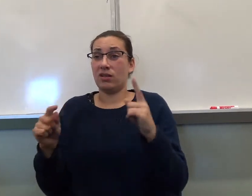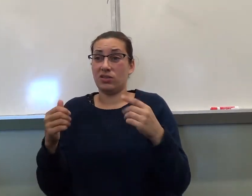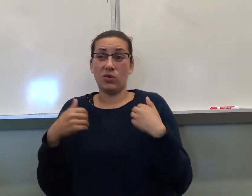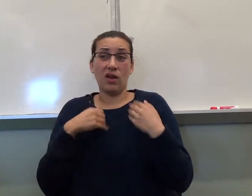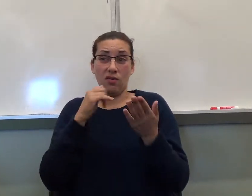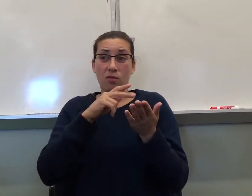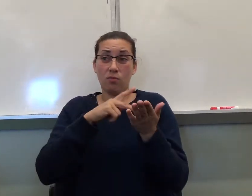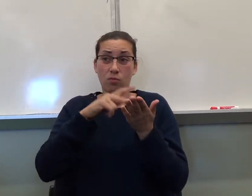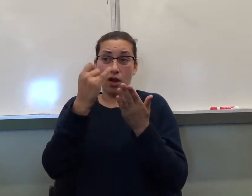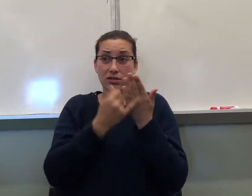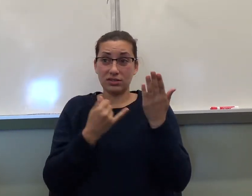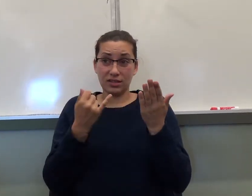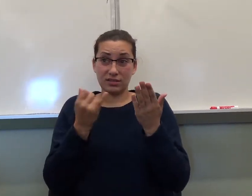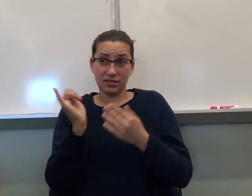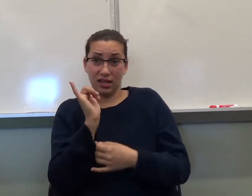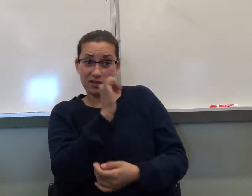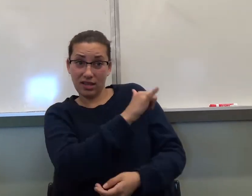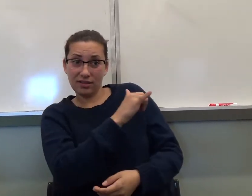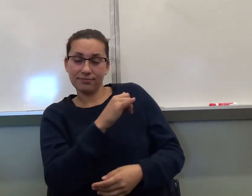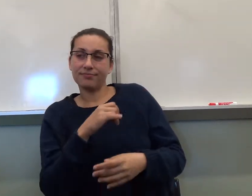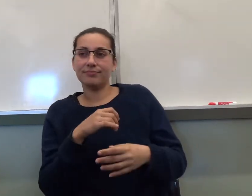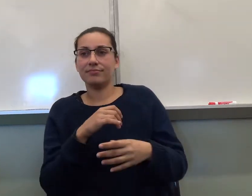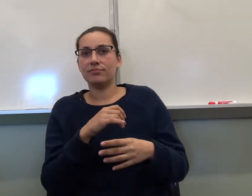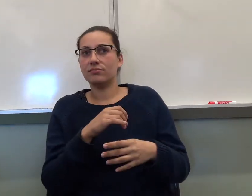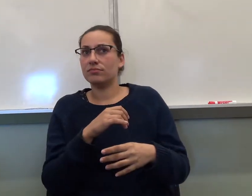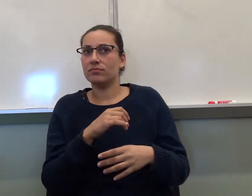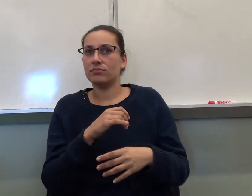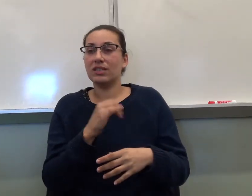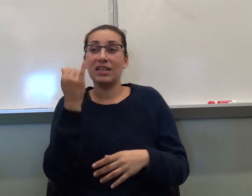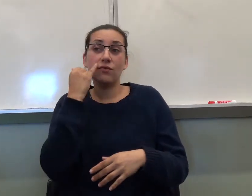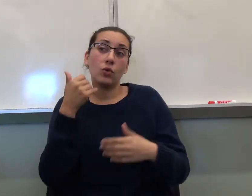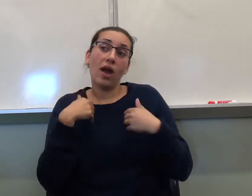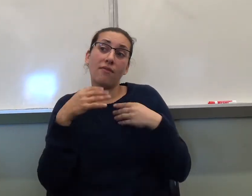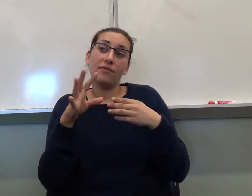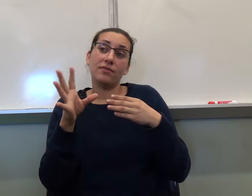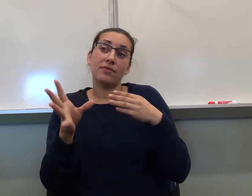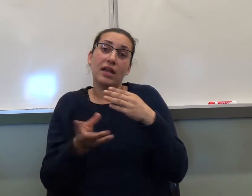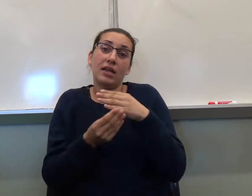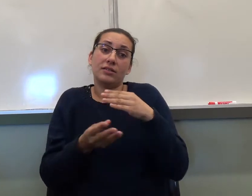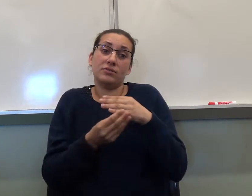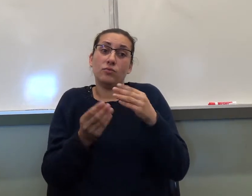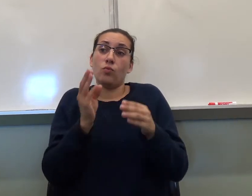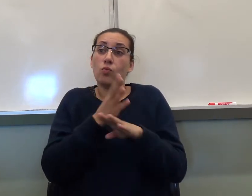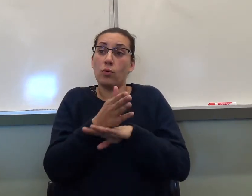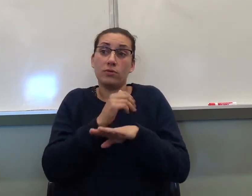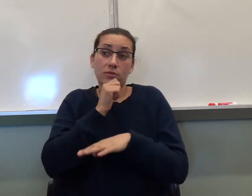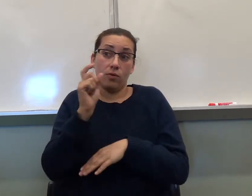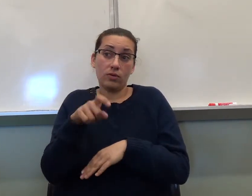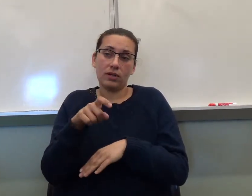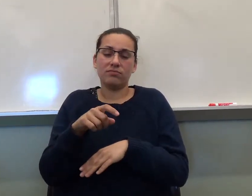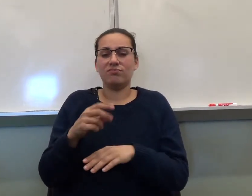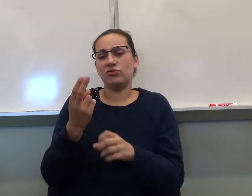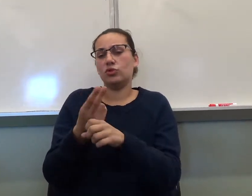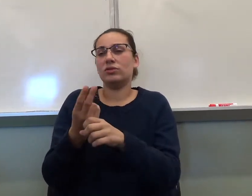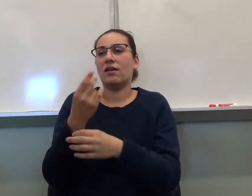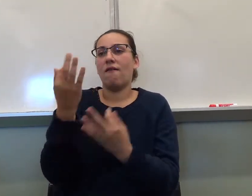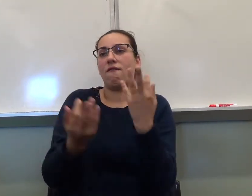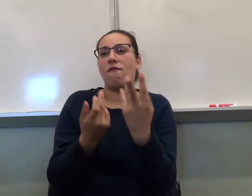You know, just a little extra you can put in the fireplace, no big deal. Just in case you make a mistake, you know how it is.